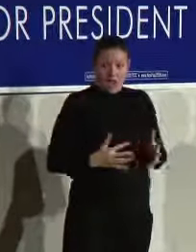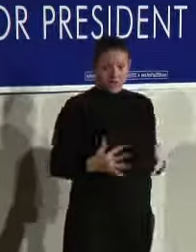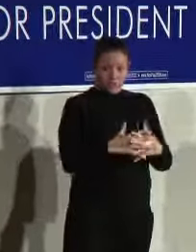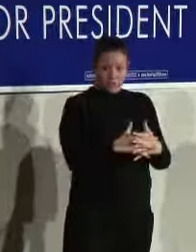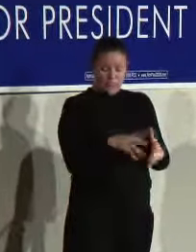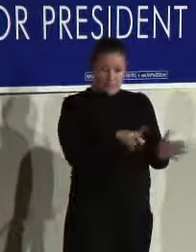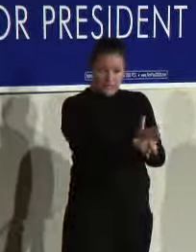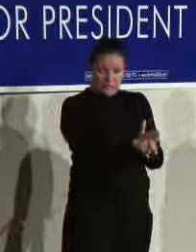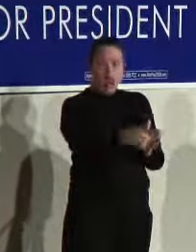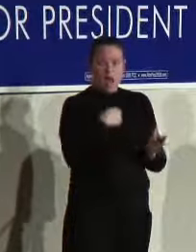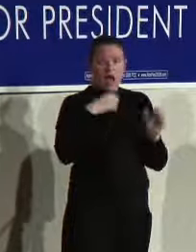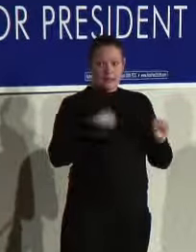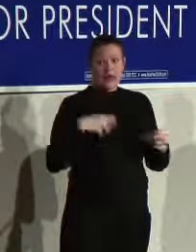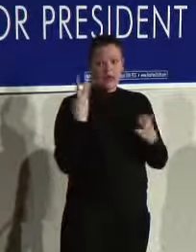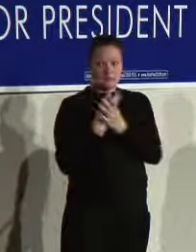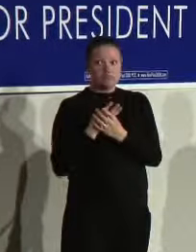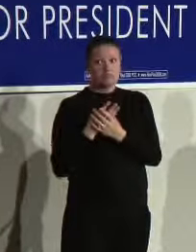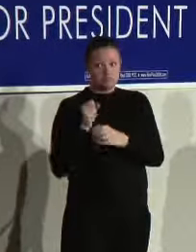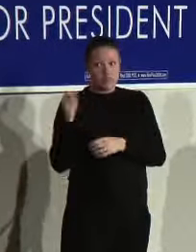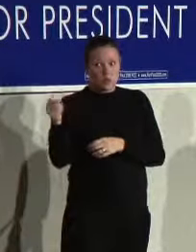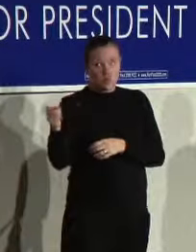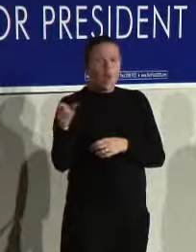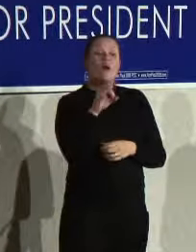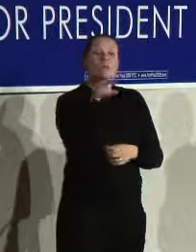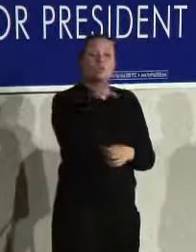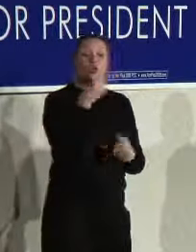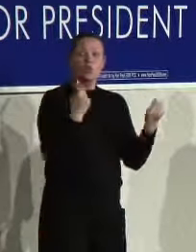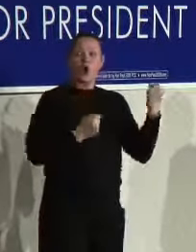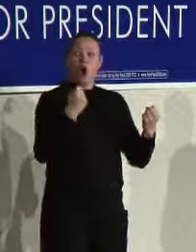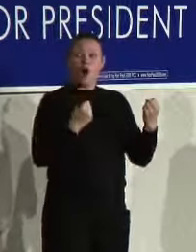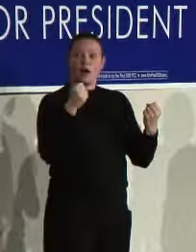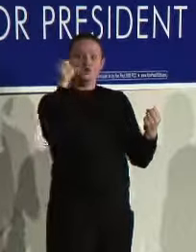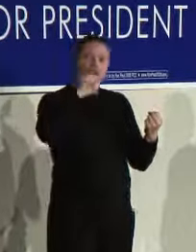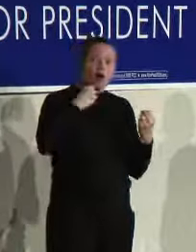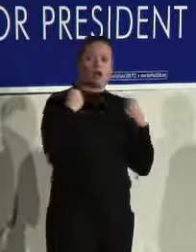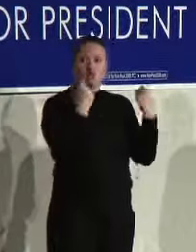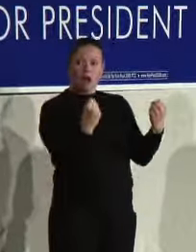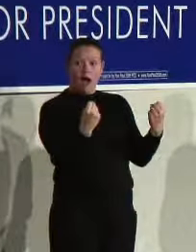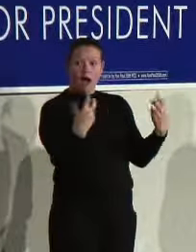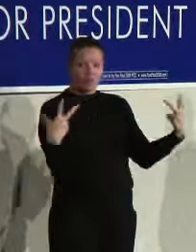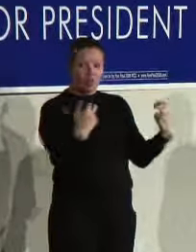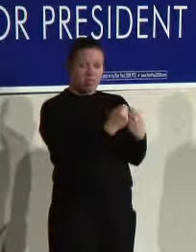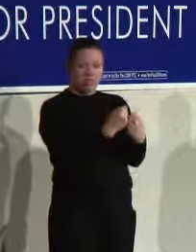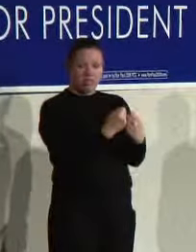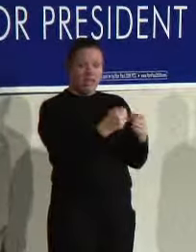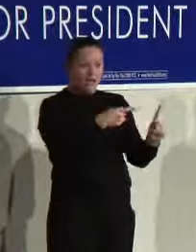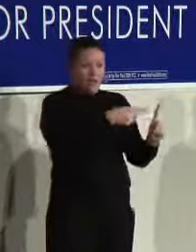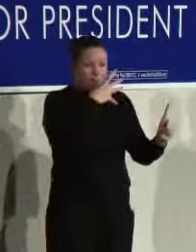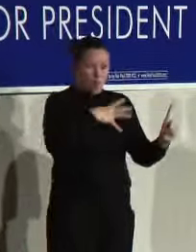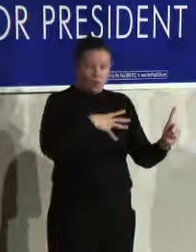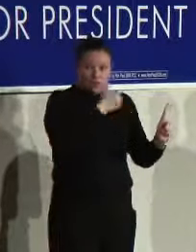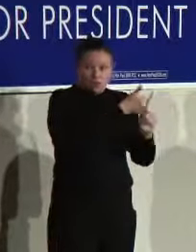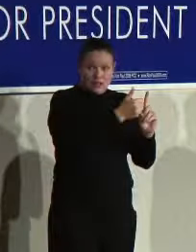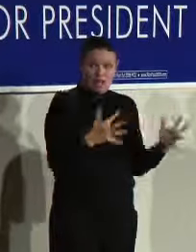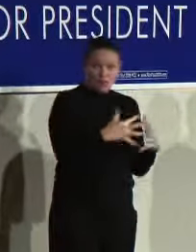a woman's child in an accident, you're responsible and liable. So there's a lot of legal precedents for it. But then there's also